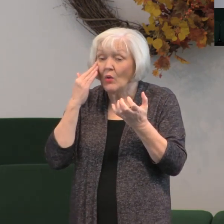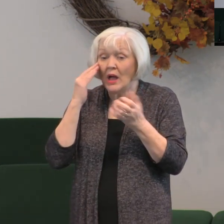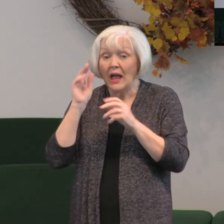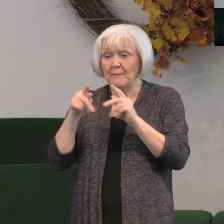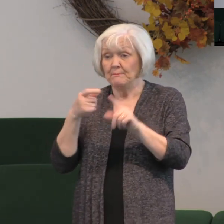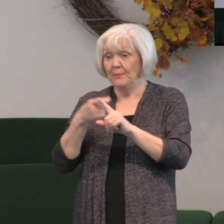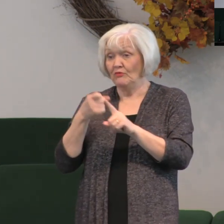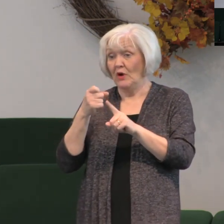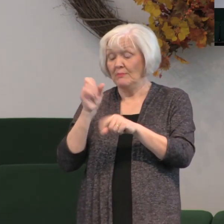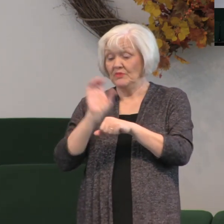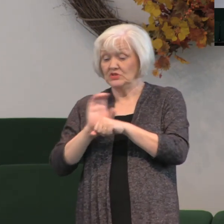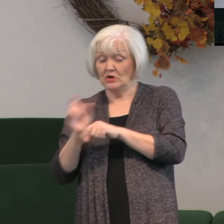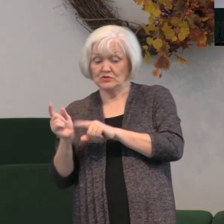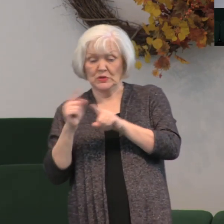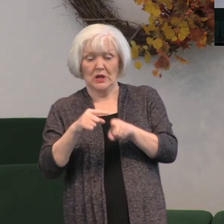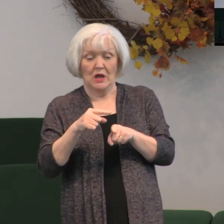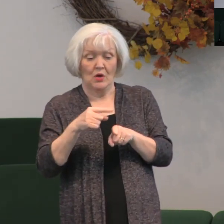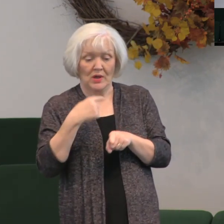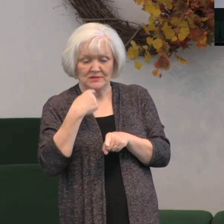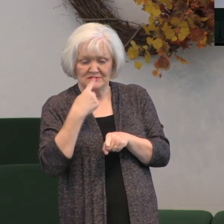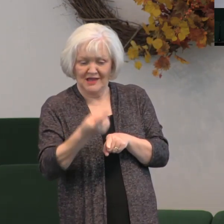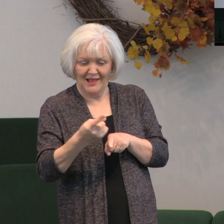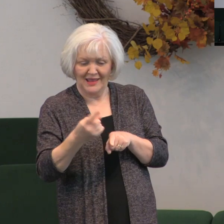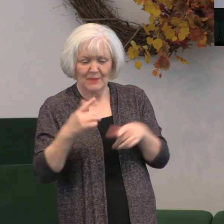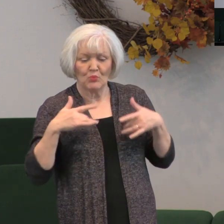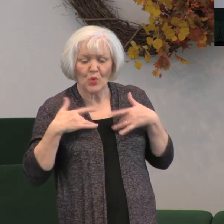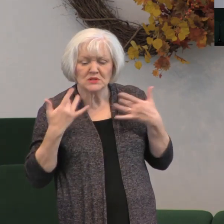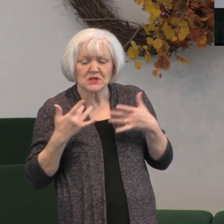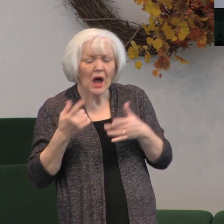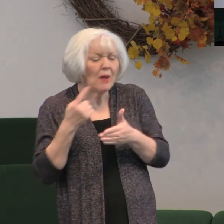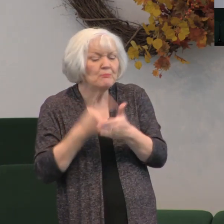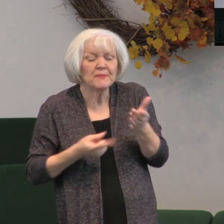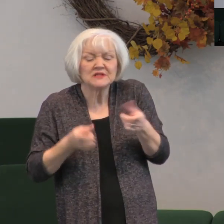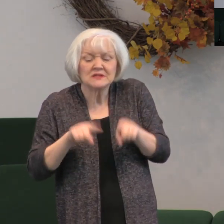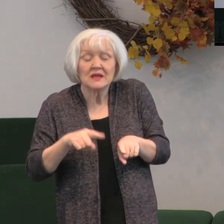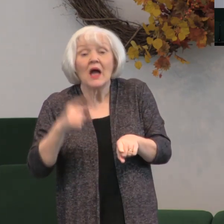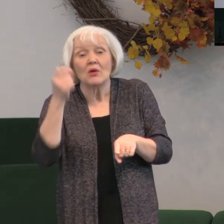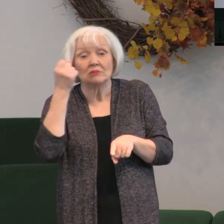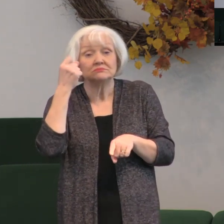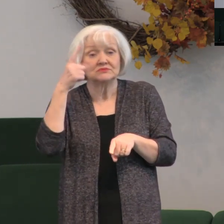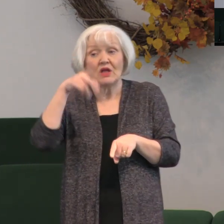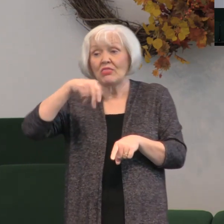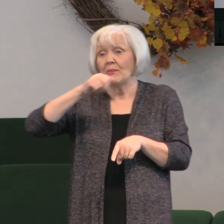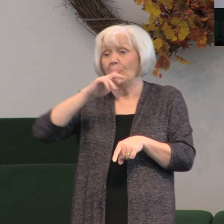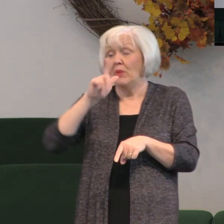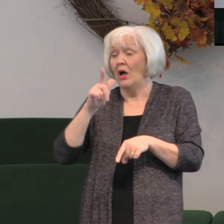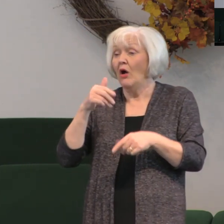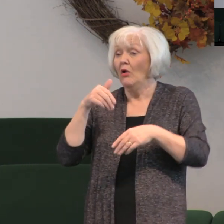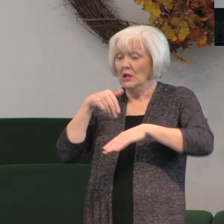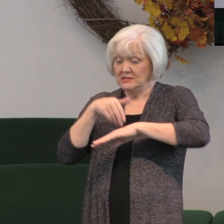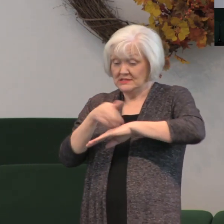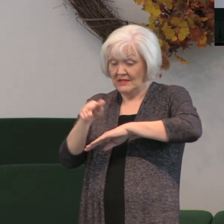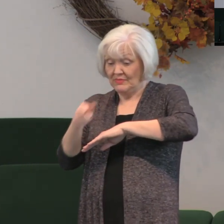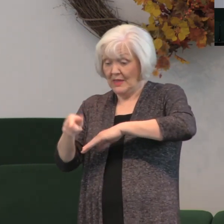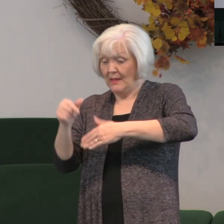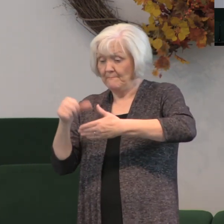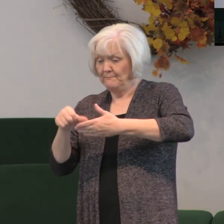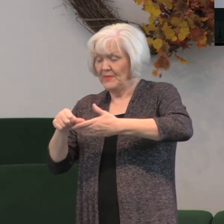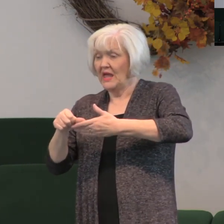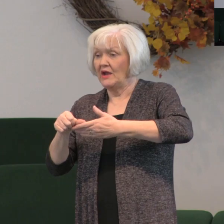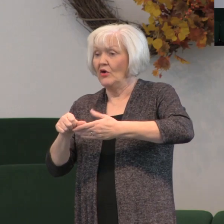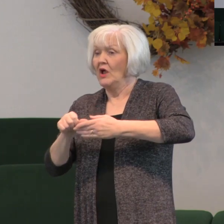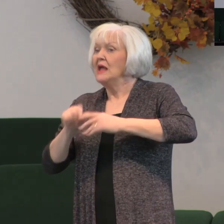church to come and tell him how things were going there. And we understand that Paul wrote back to them in response to